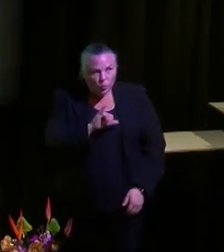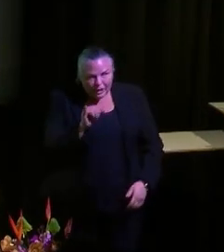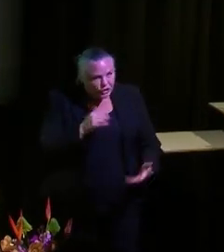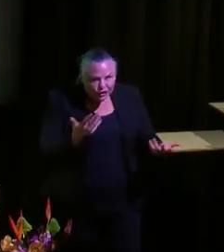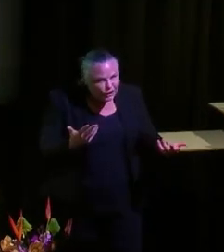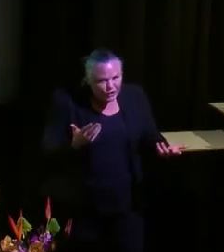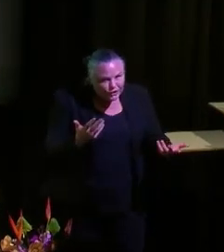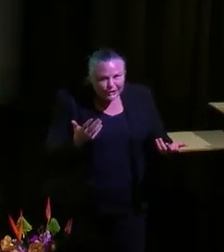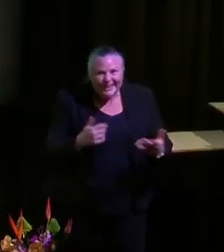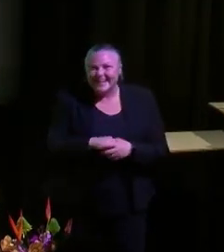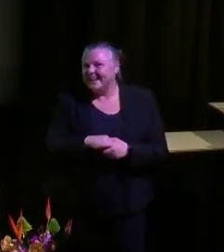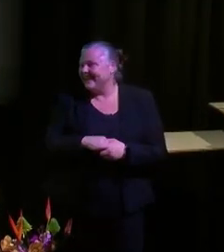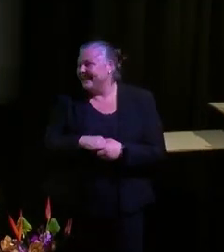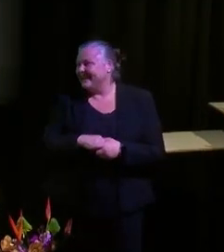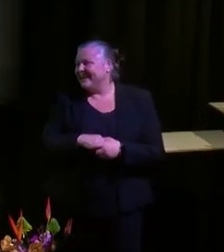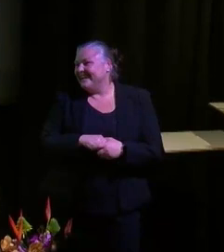Which part work, of it? Yeah.